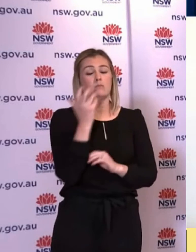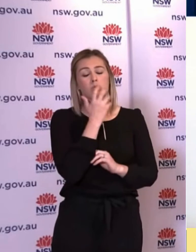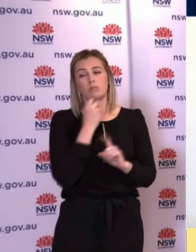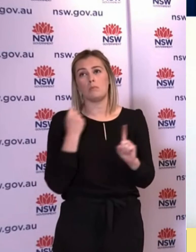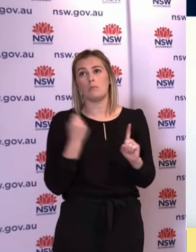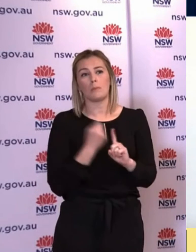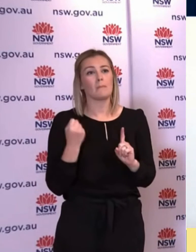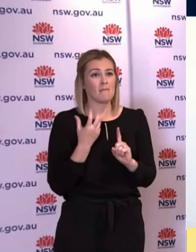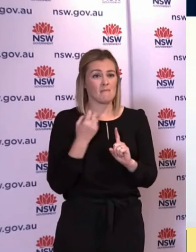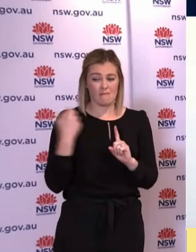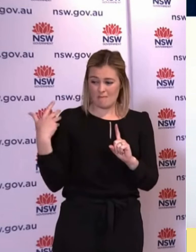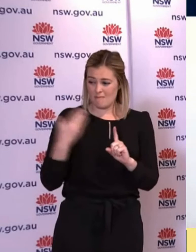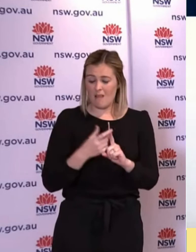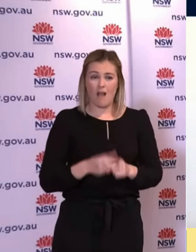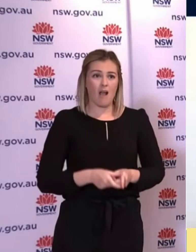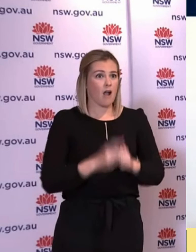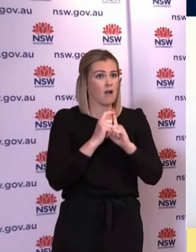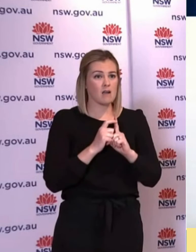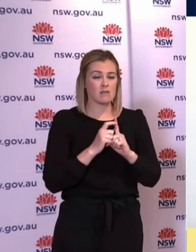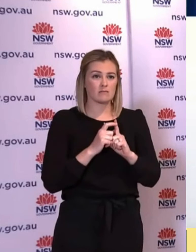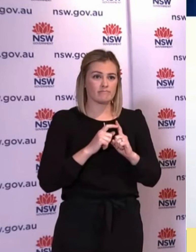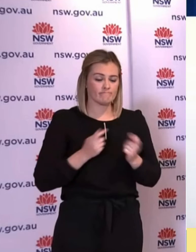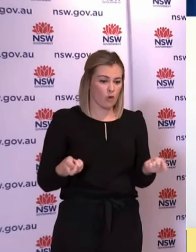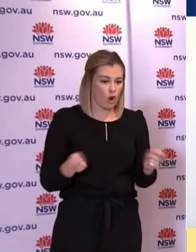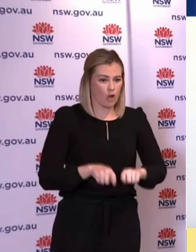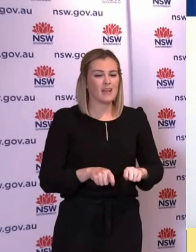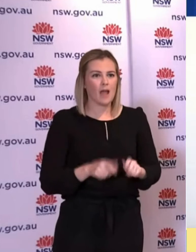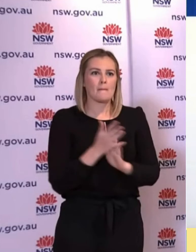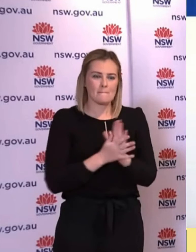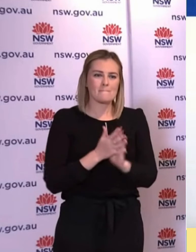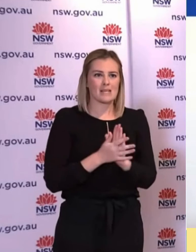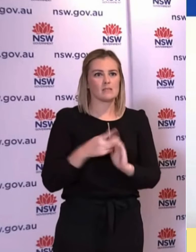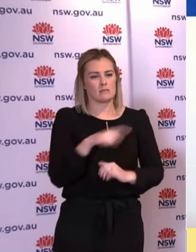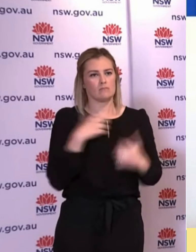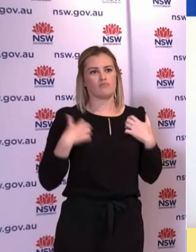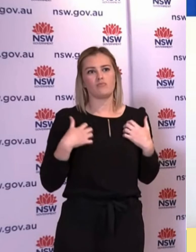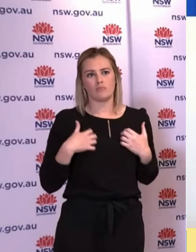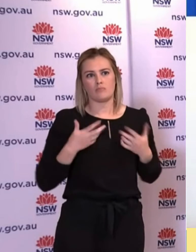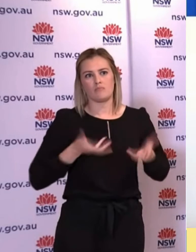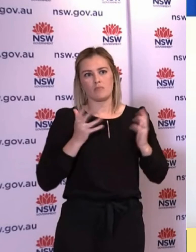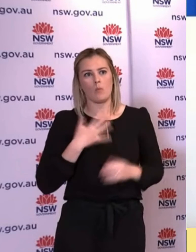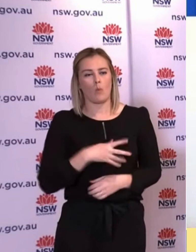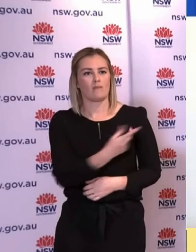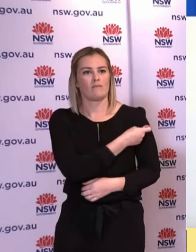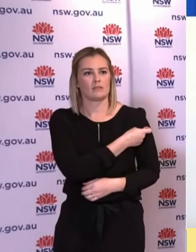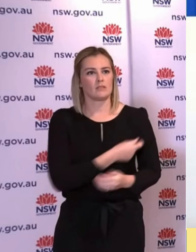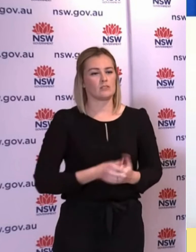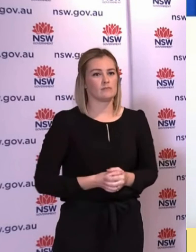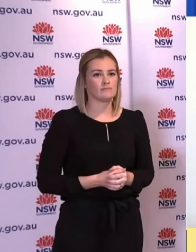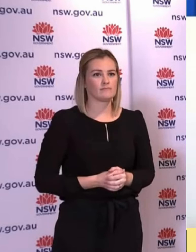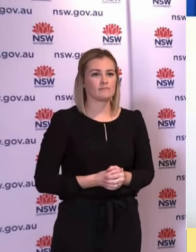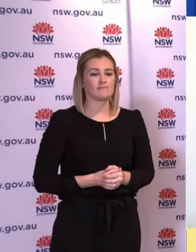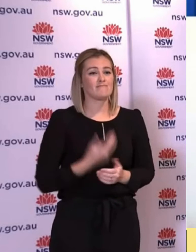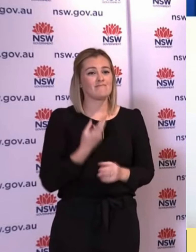we've seen here in New South Wales as a result of that, it's just normal human behaviour, is that when the danger's on your doorstep,